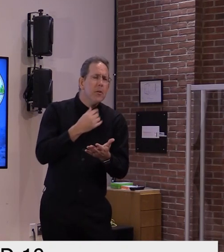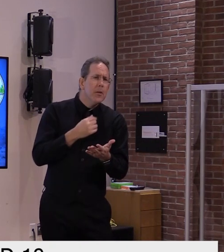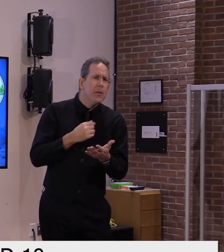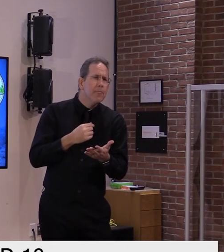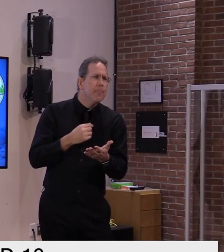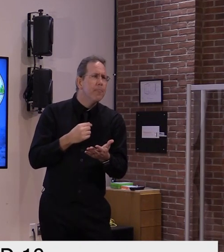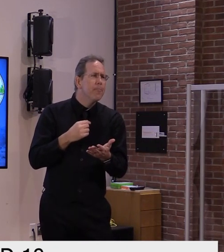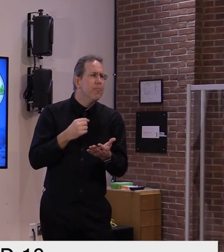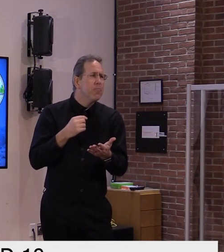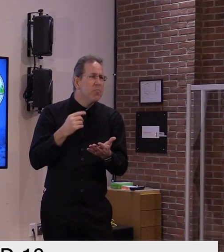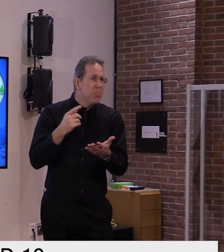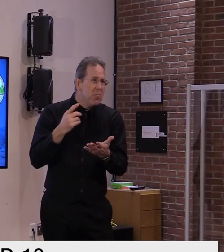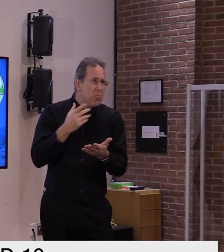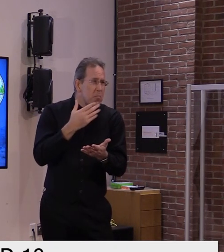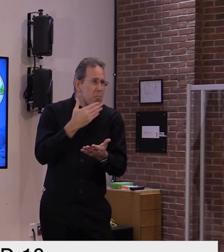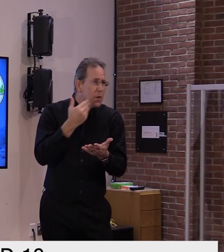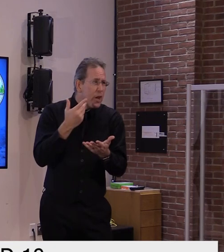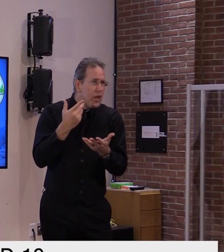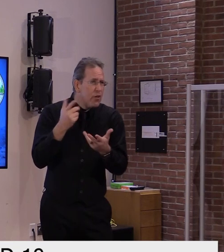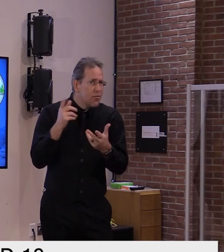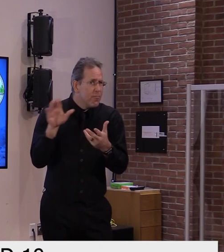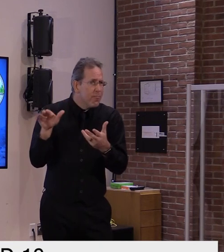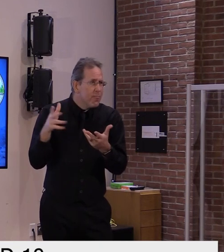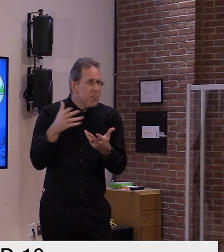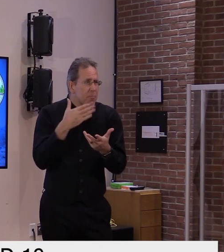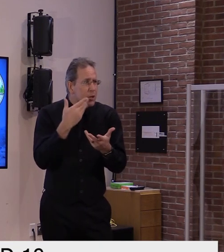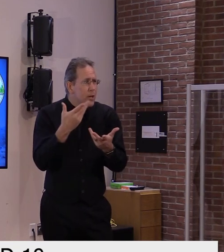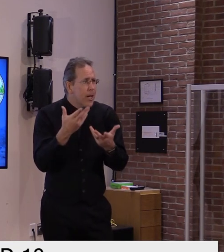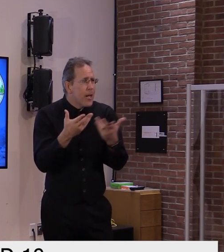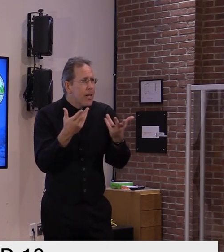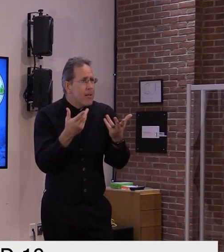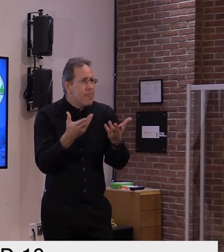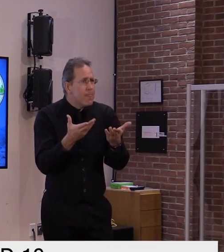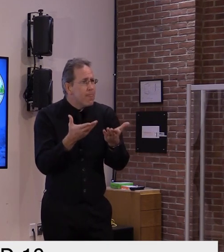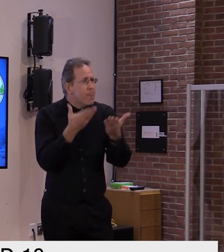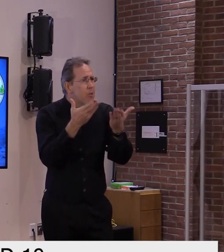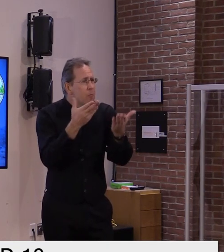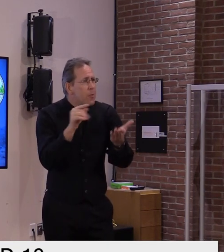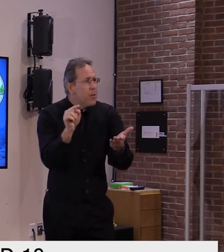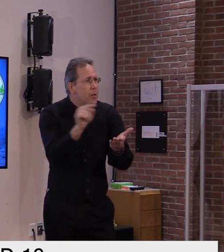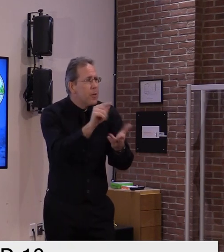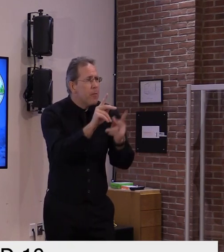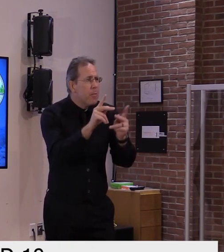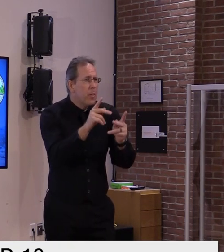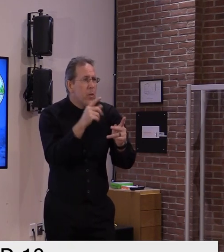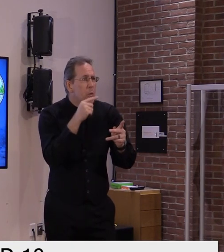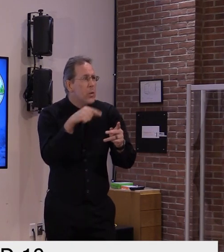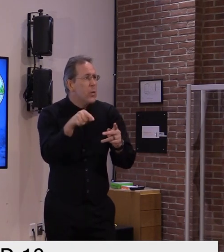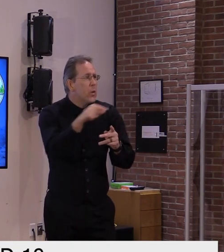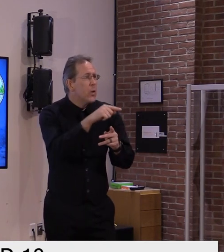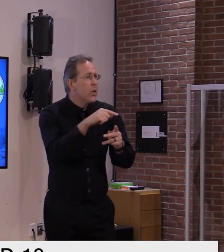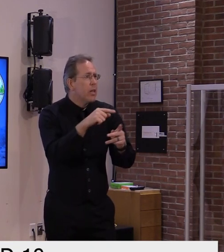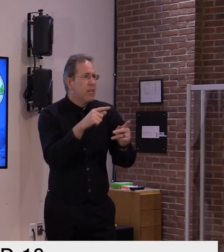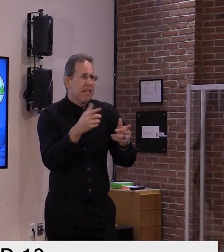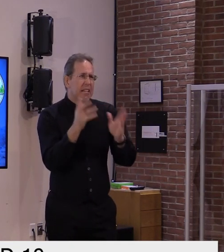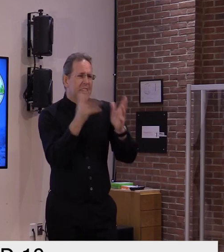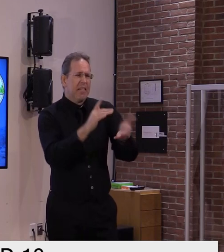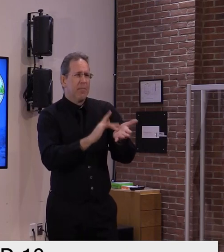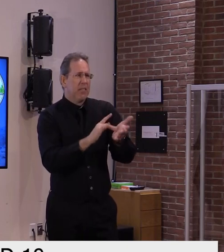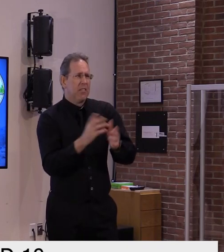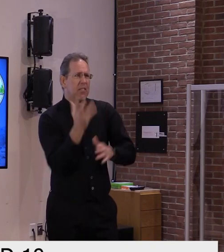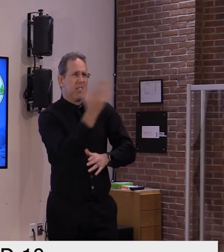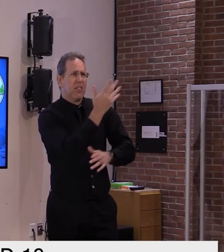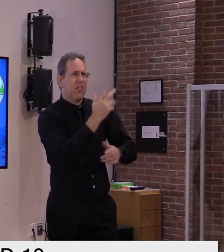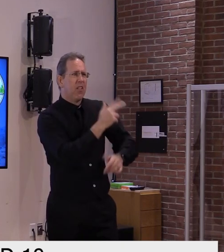better to recommend that the vaccine be administered in a hospital setting where, you know, in case